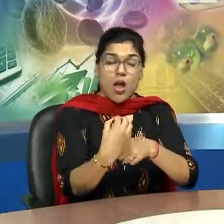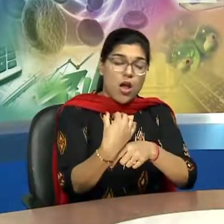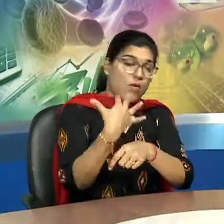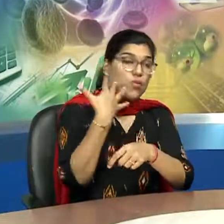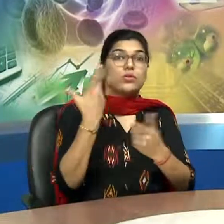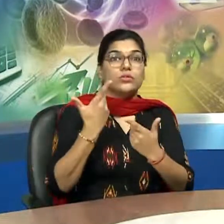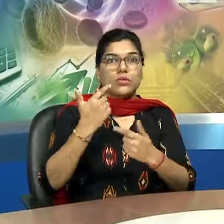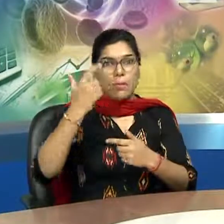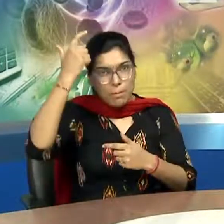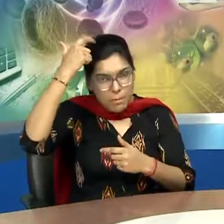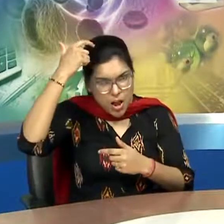and mind.